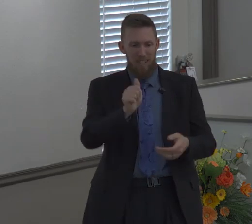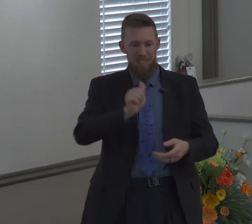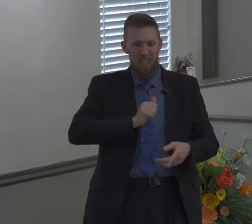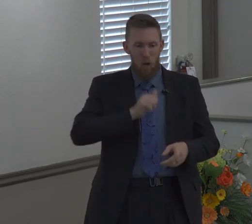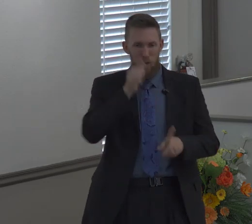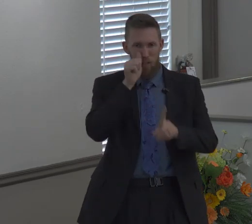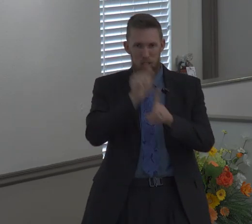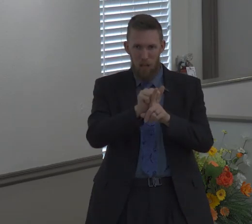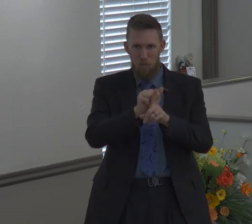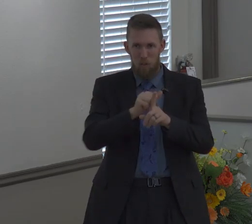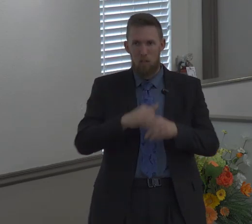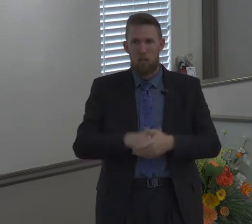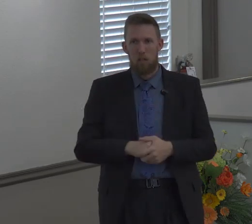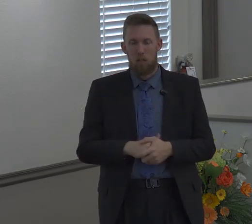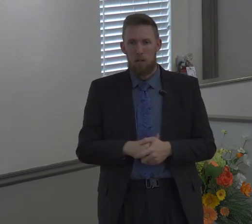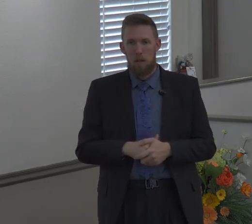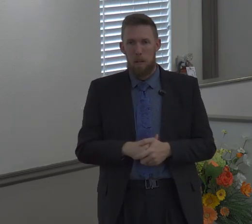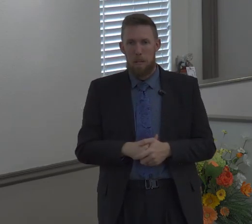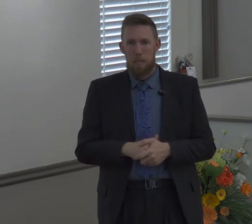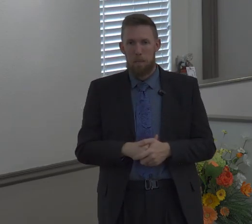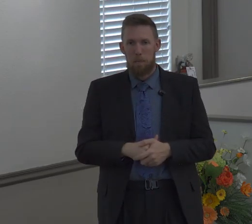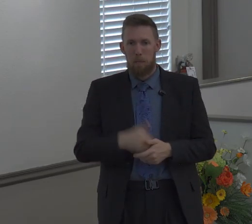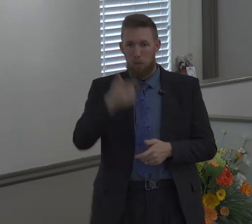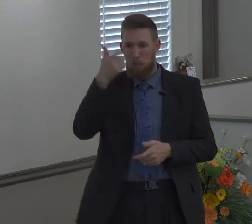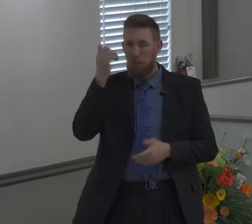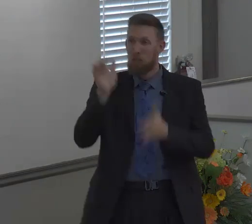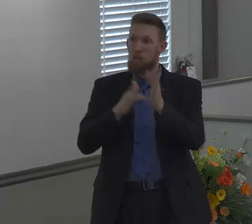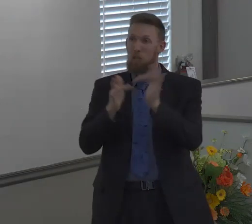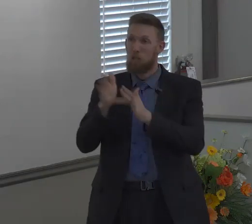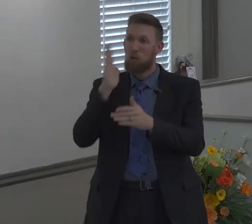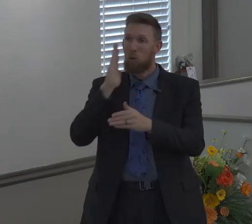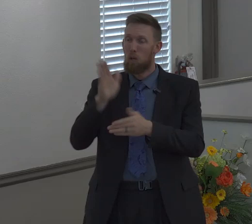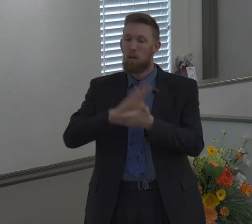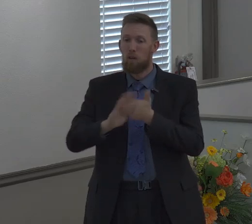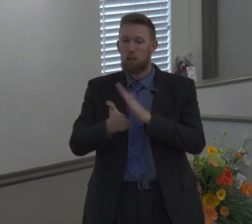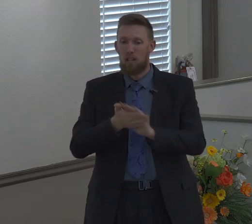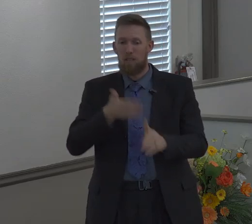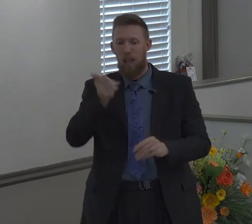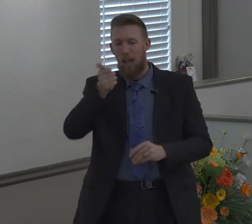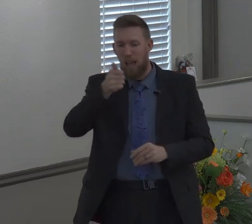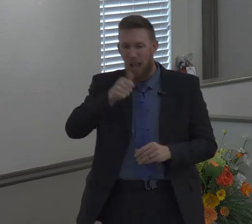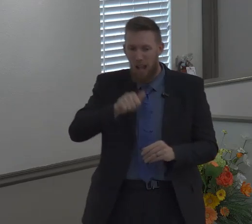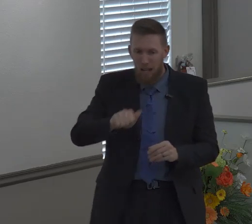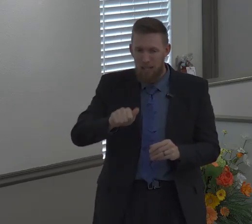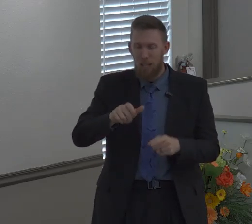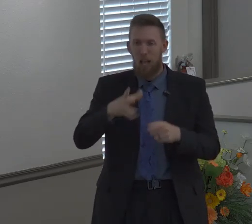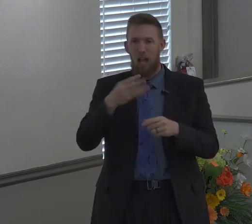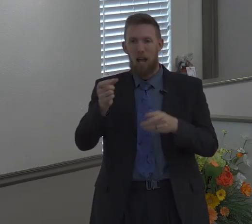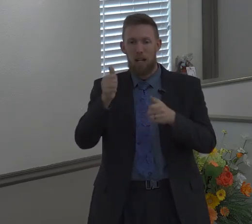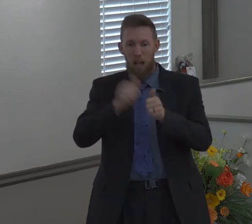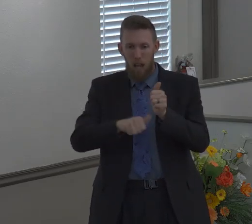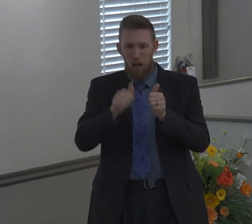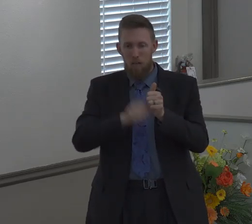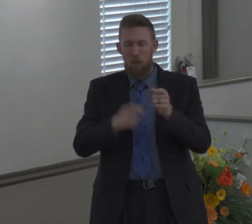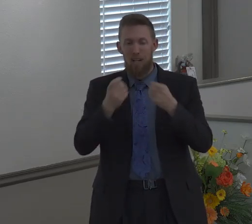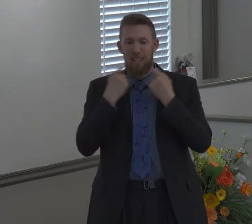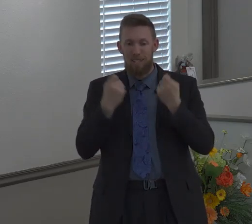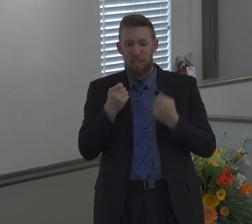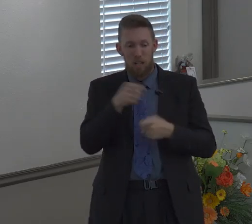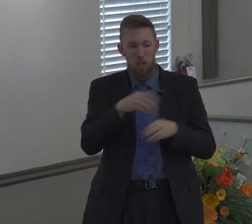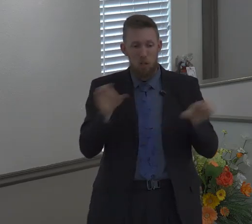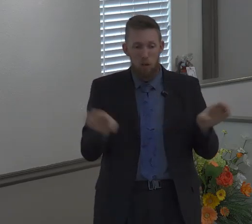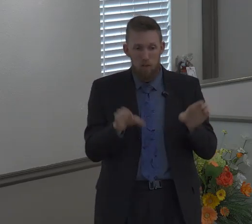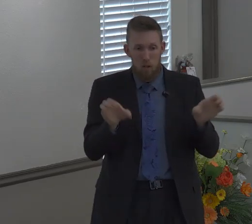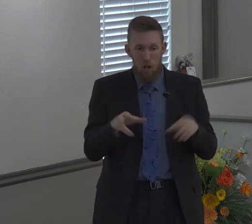That is self-deception. Because Jesus will forgive every single sin you've ever